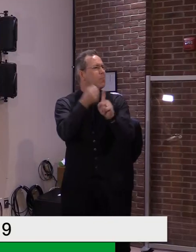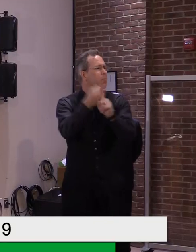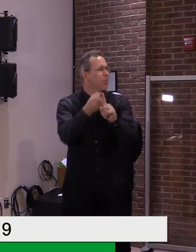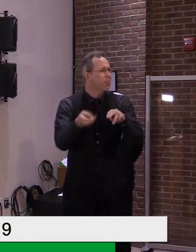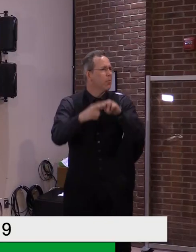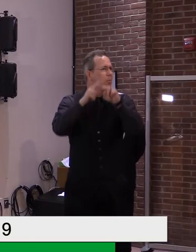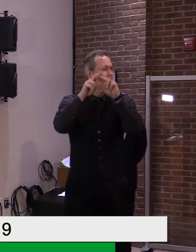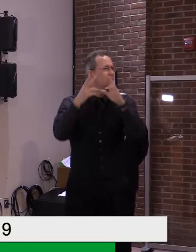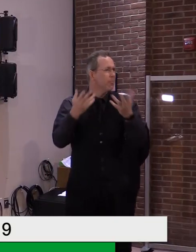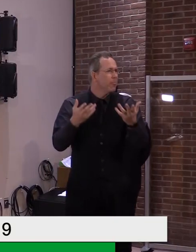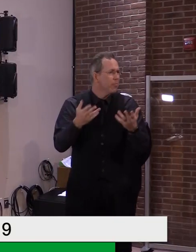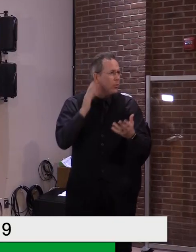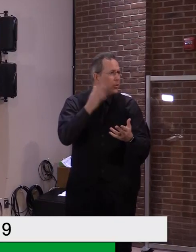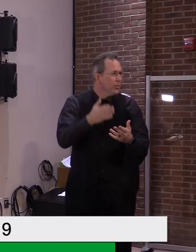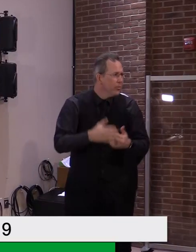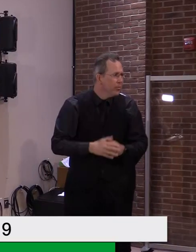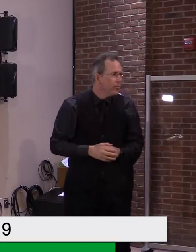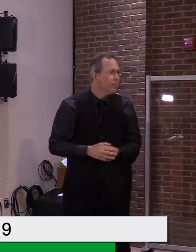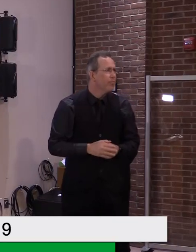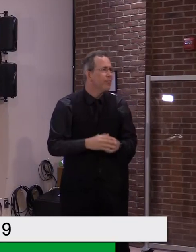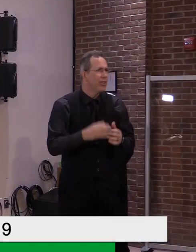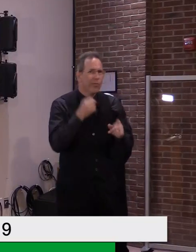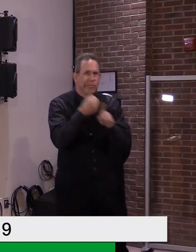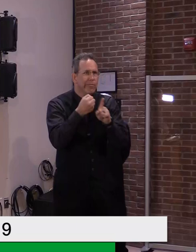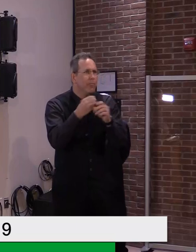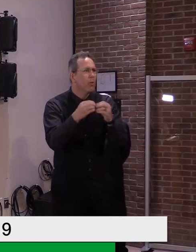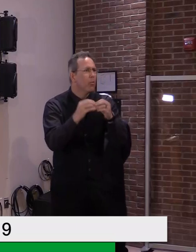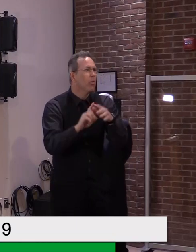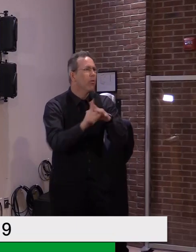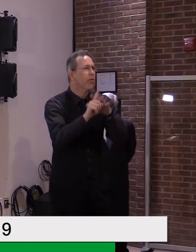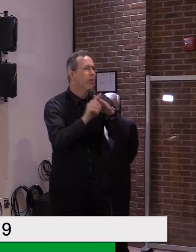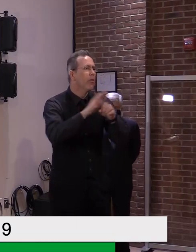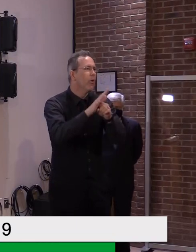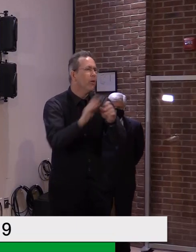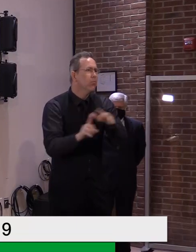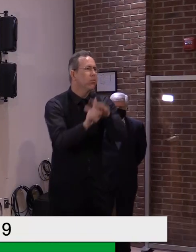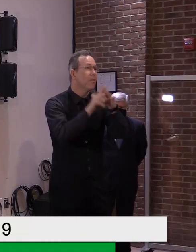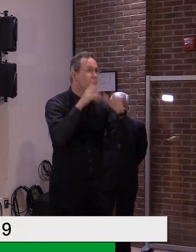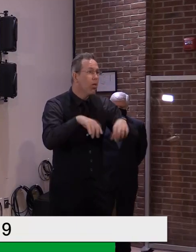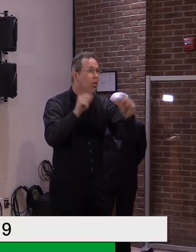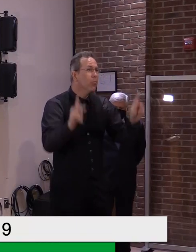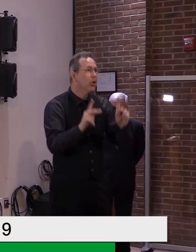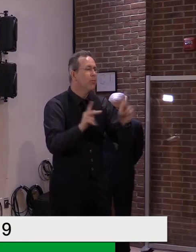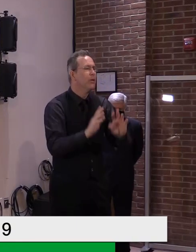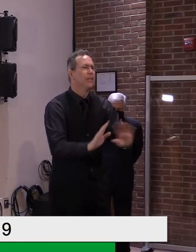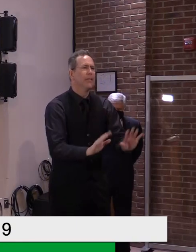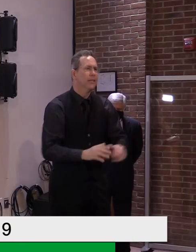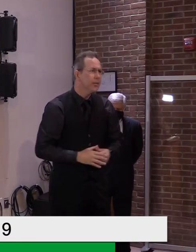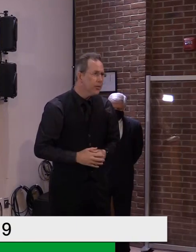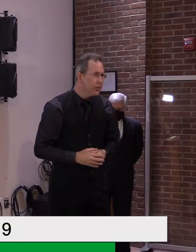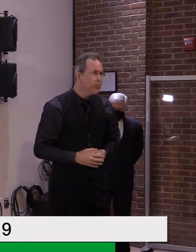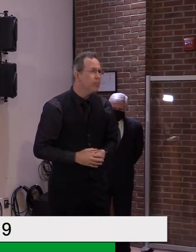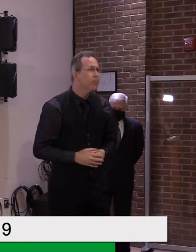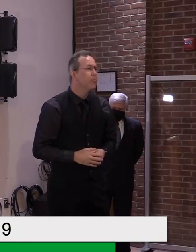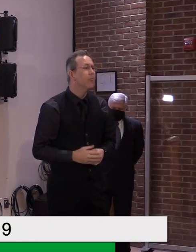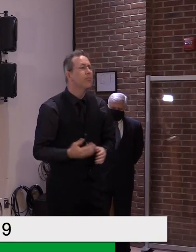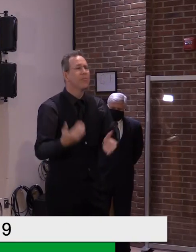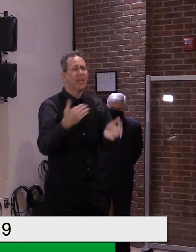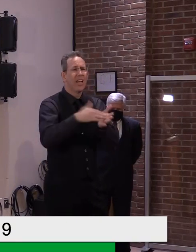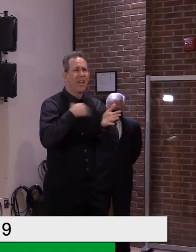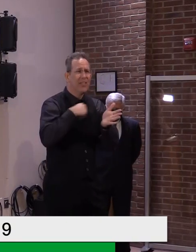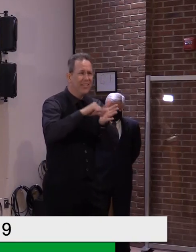to active cases being prevalent and needing to make sure that you do everything you can to protect yourself from that.